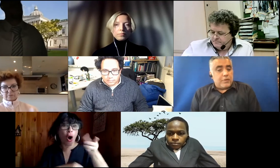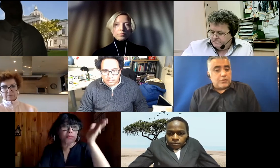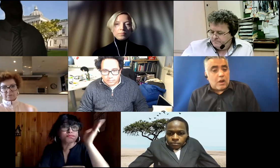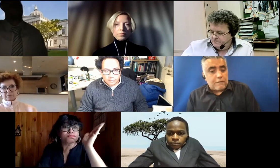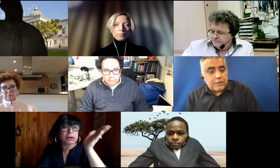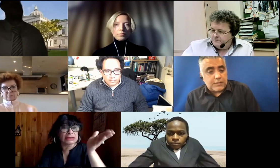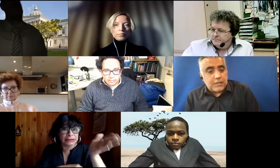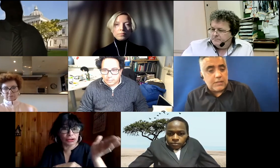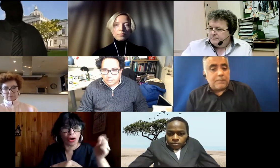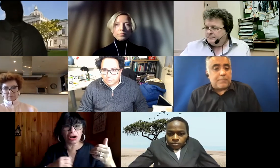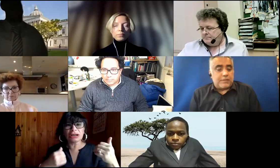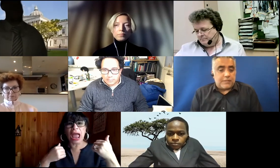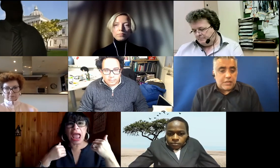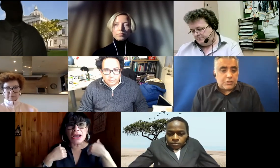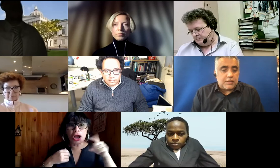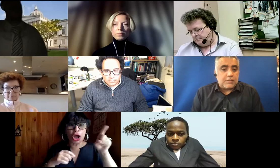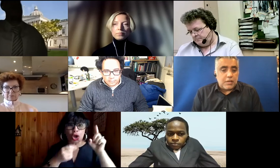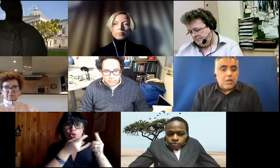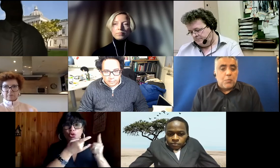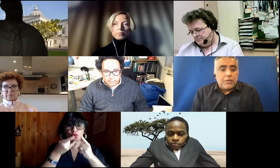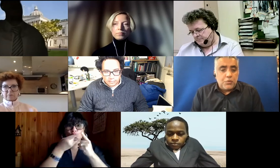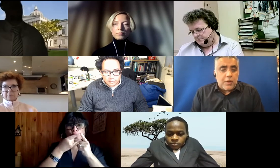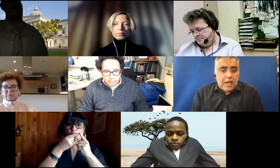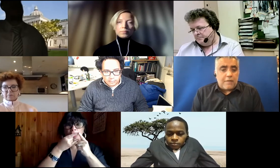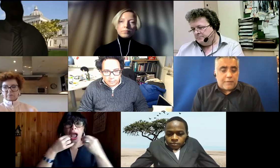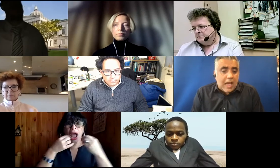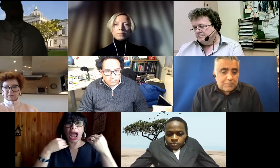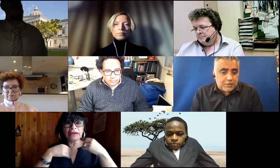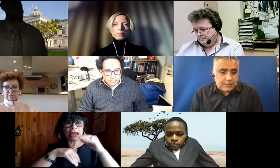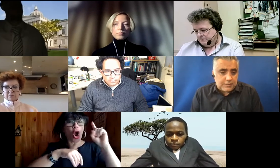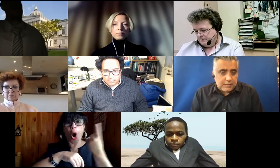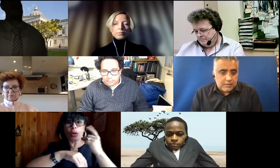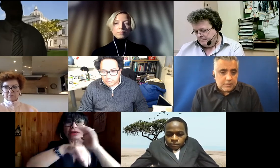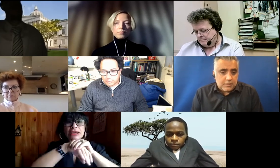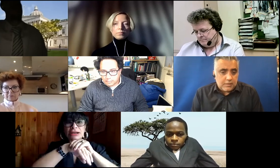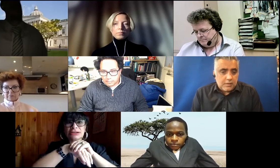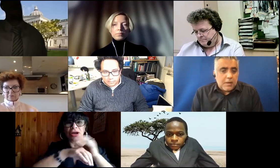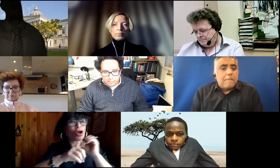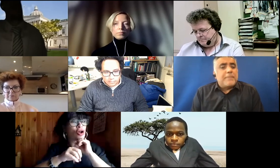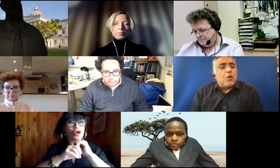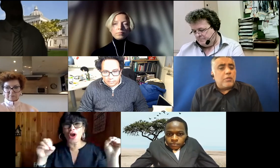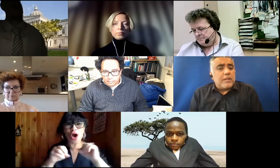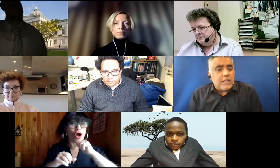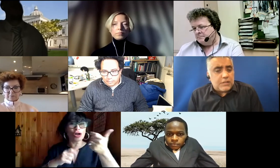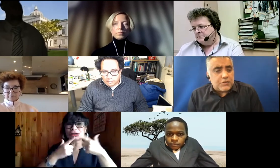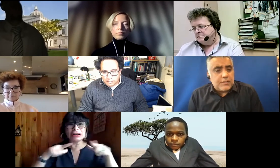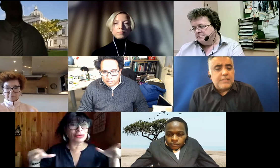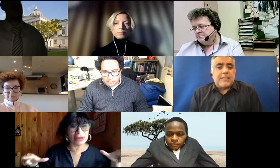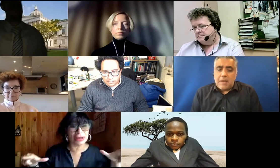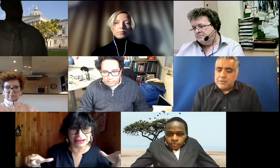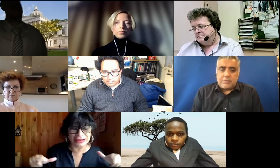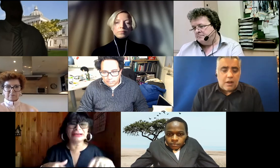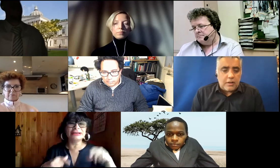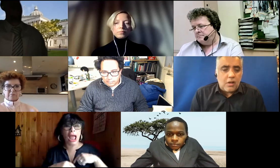Now, when there's conferences and presentations, we do have captions, but they're only in English.